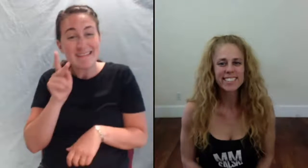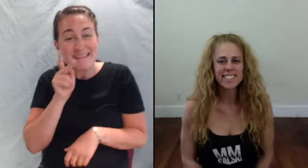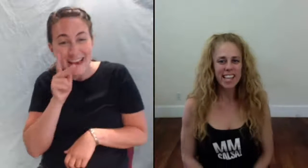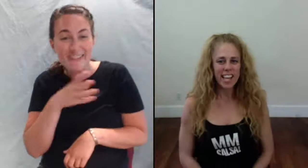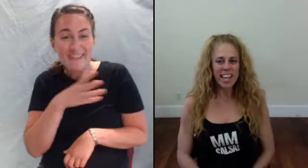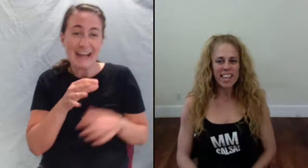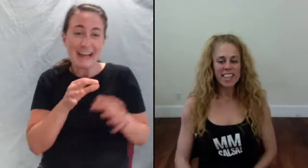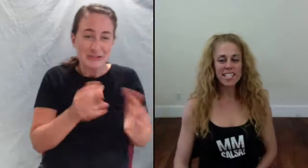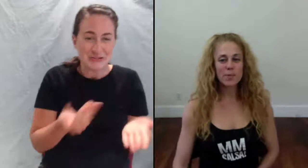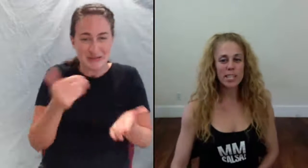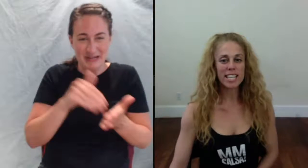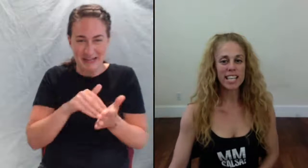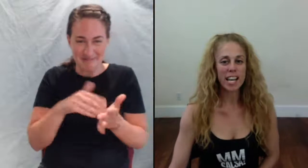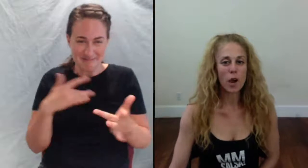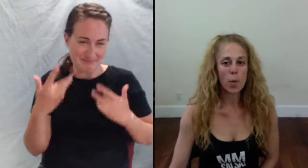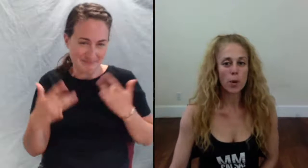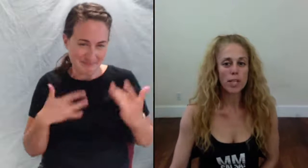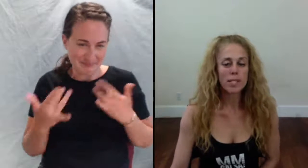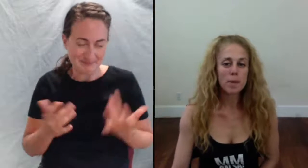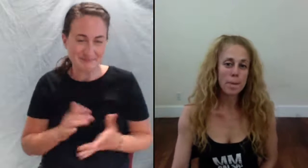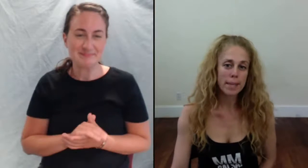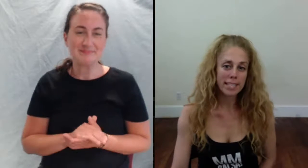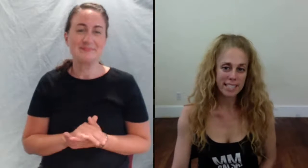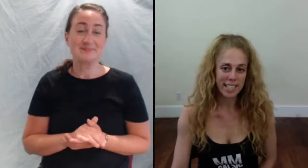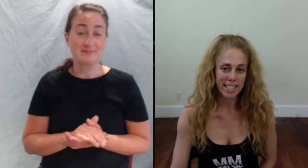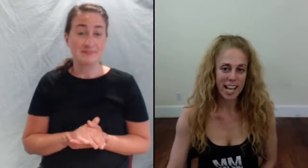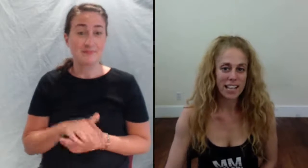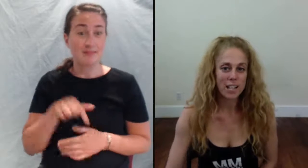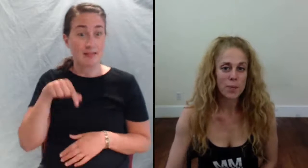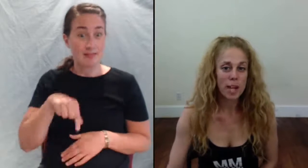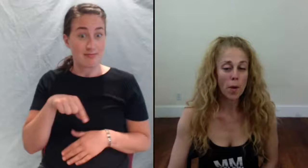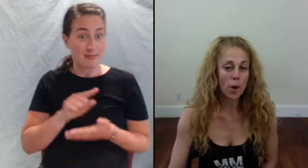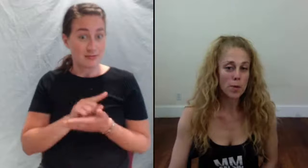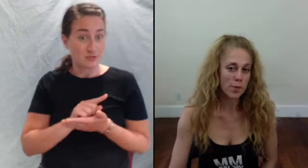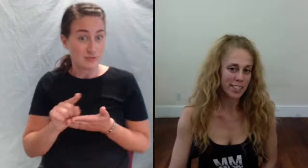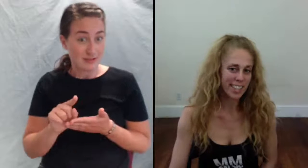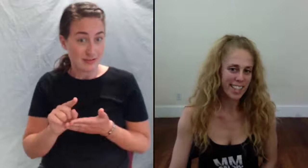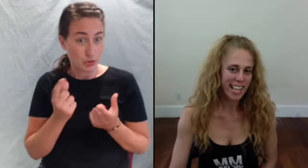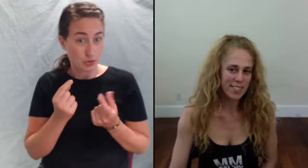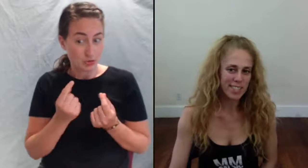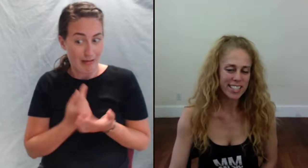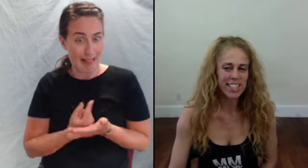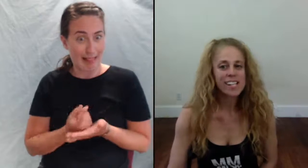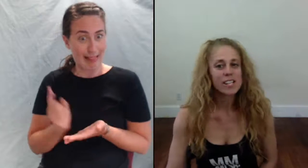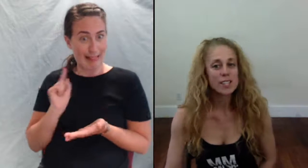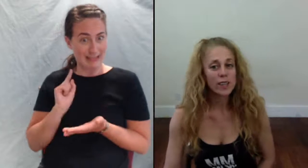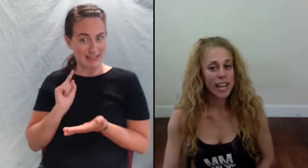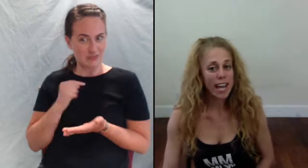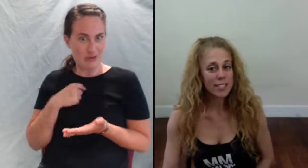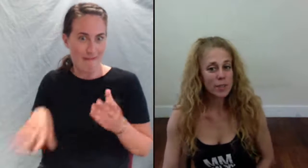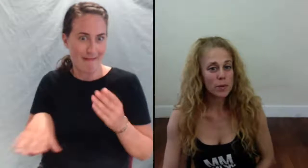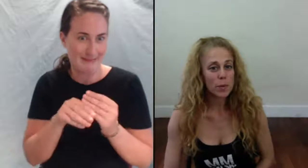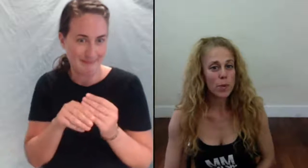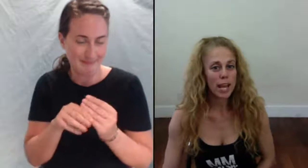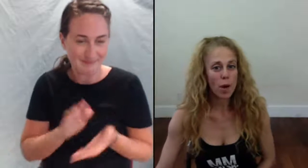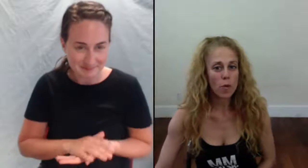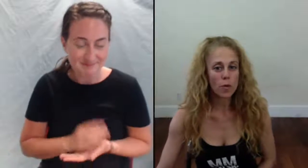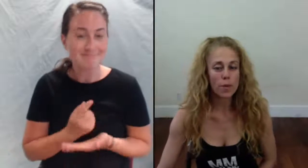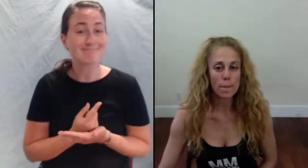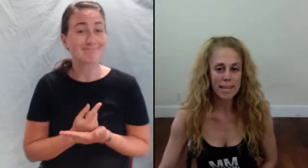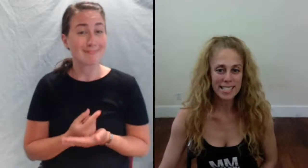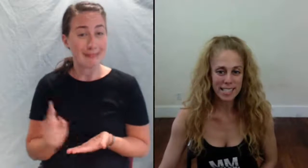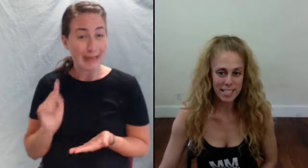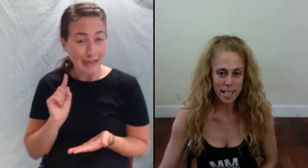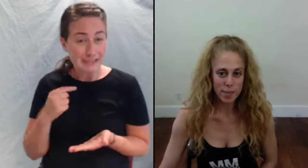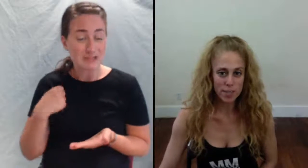again. This week, we're going to be building a little bit on what we worked on last week. So last week, we went